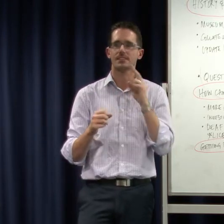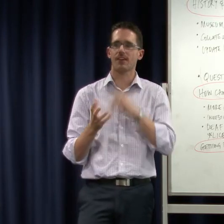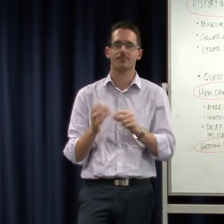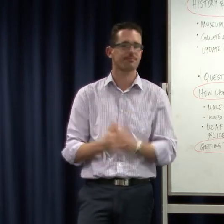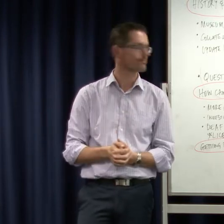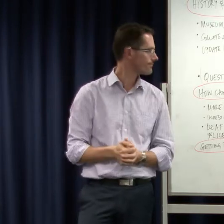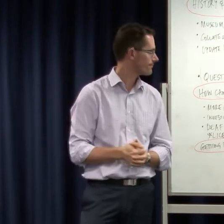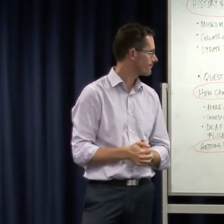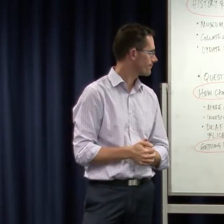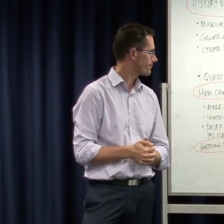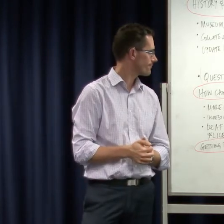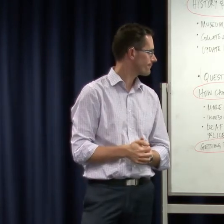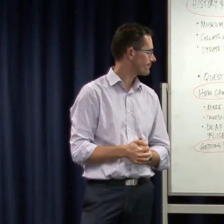Yes, a deaf club.